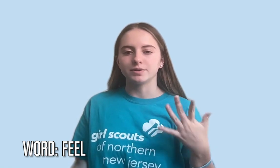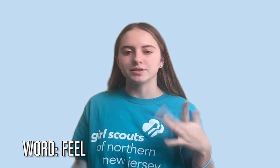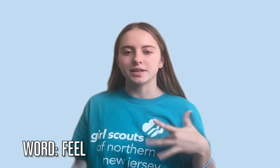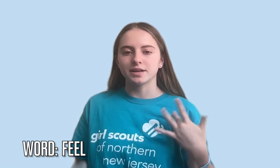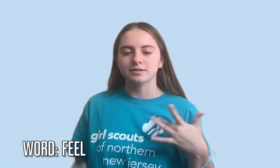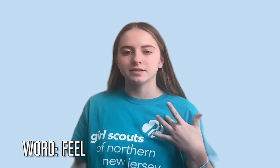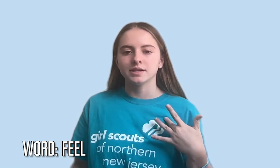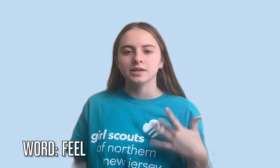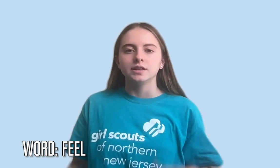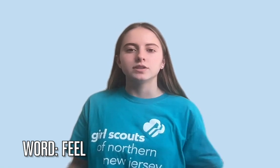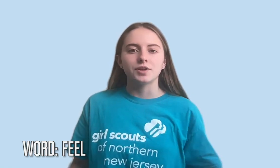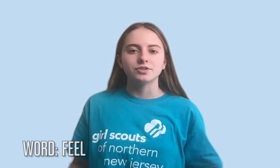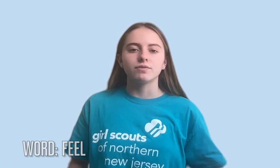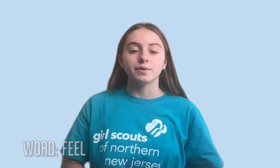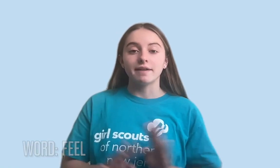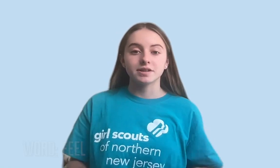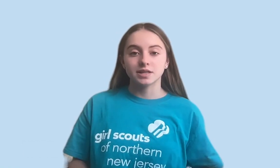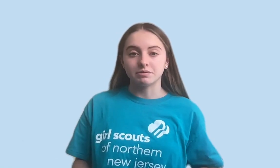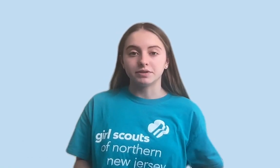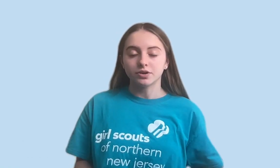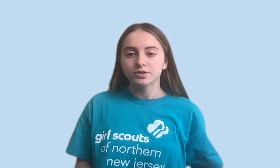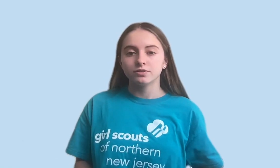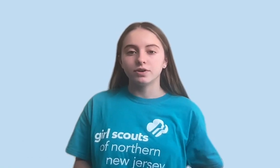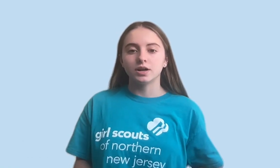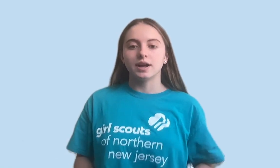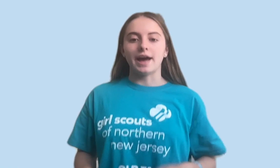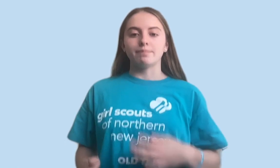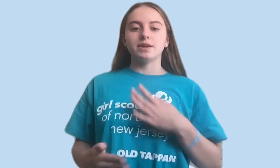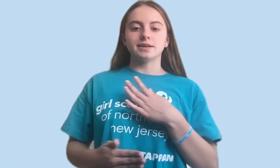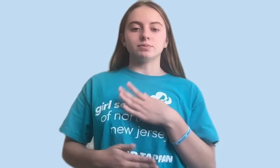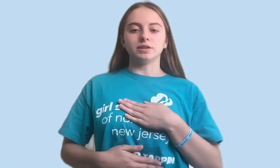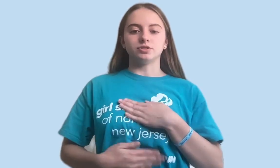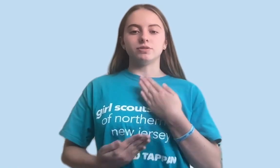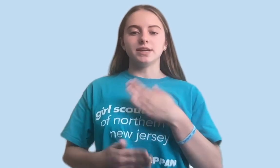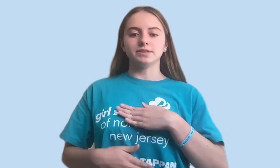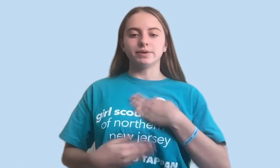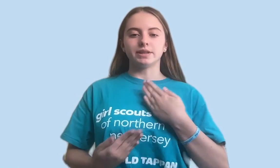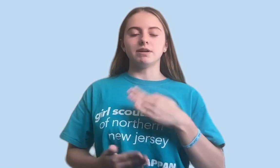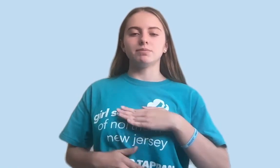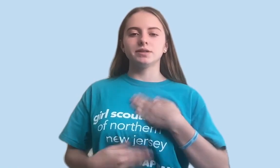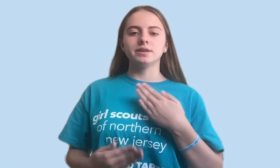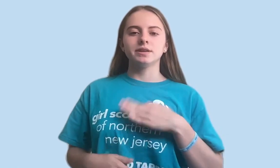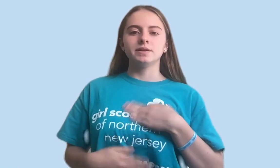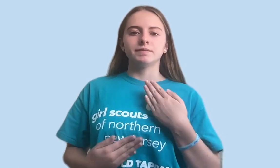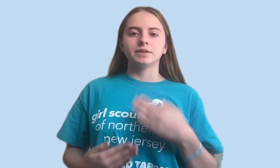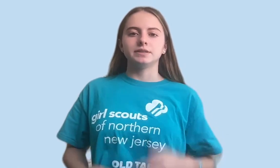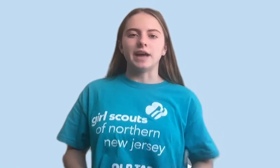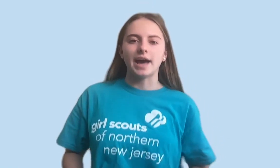like this. So let's review everything that we've gone over so far. Happy is with your 2 hands, bring them upwards. Sad